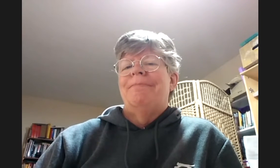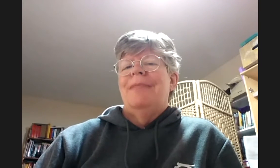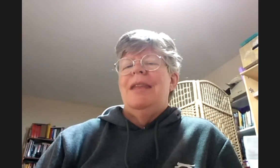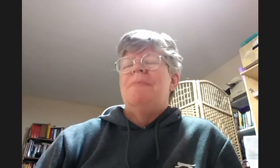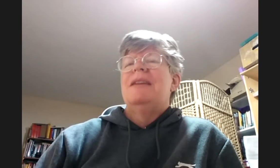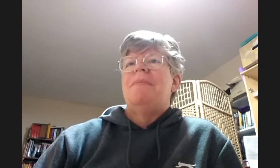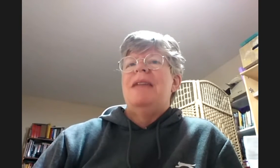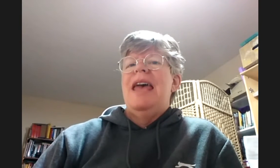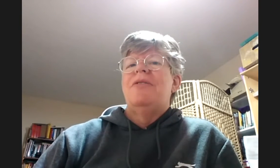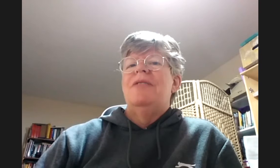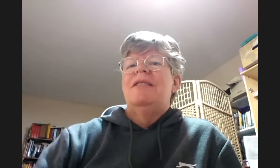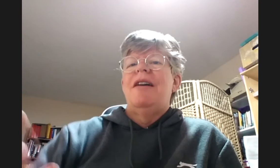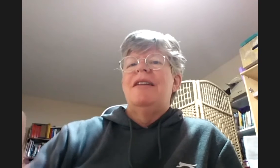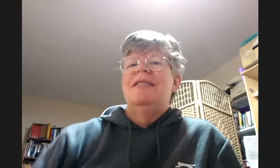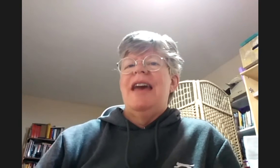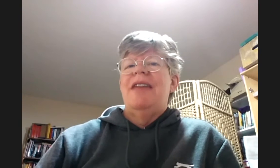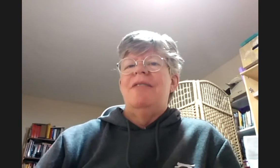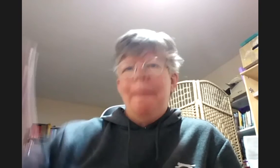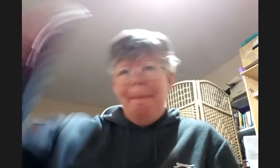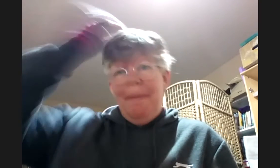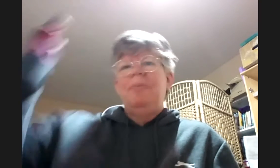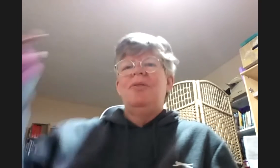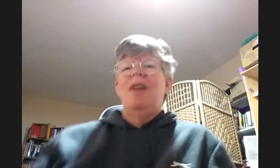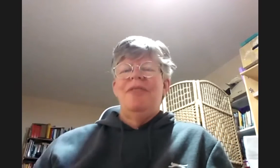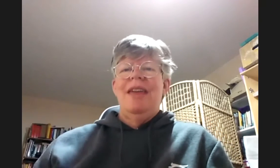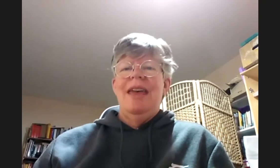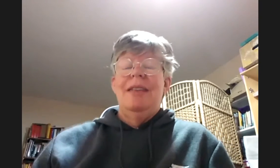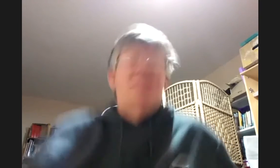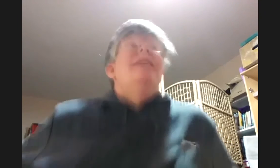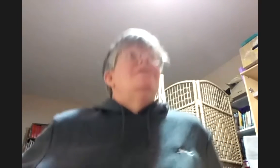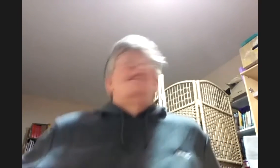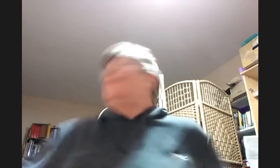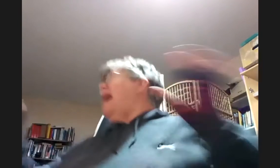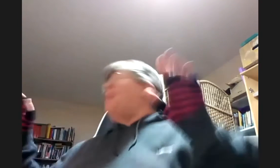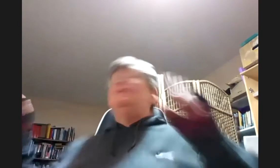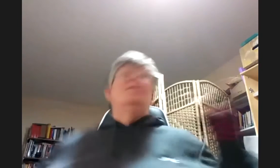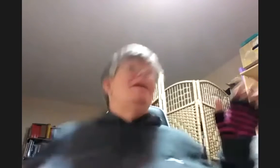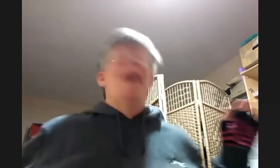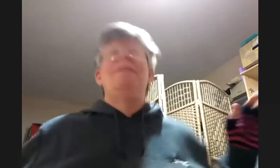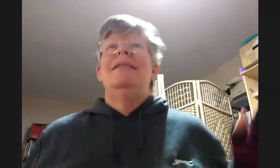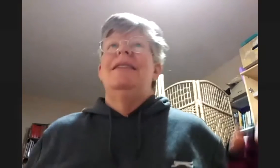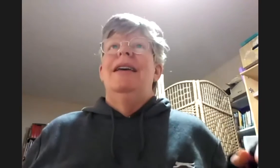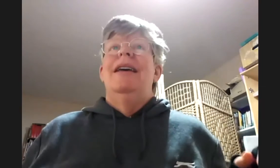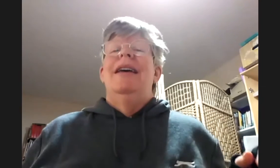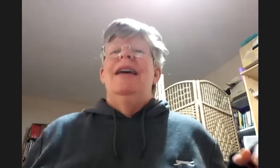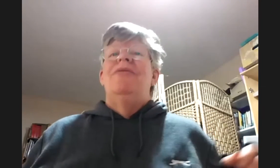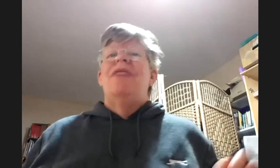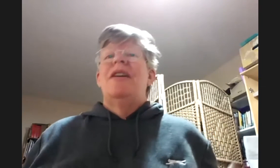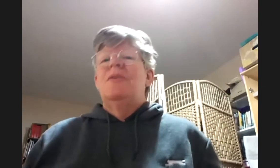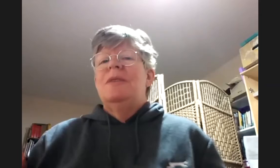And he picked up an acorn and tossed it at her, and it popped her off the head, and she's like, what happened? What happened? And Fox whispered on